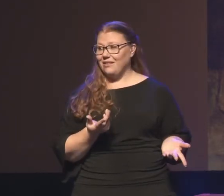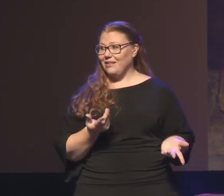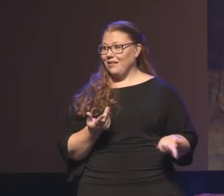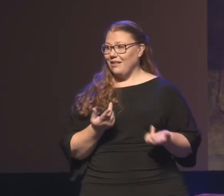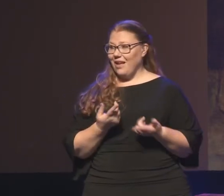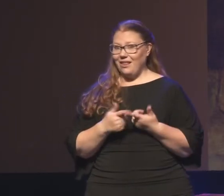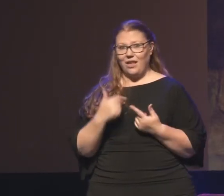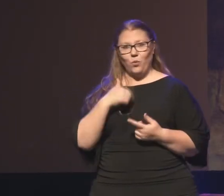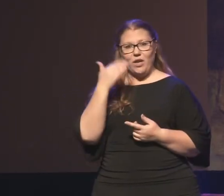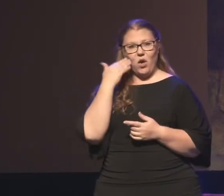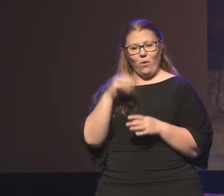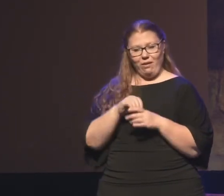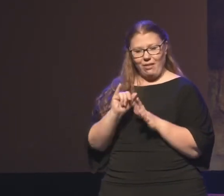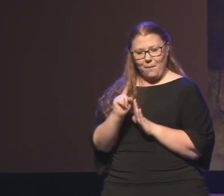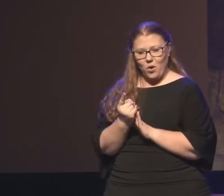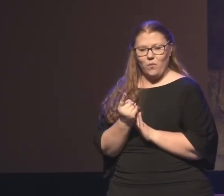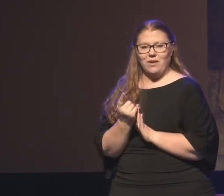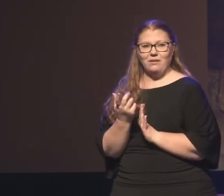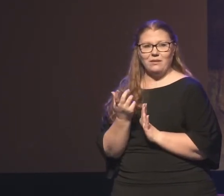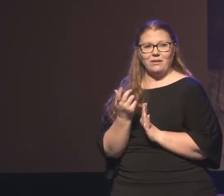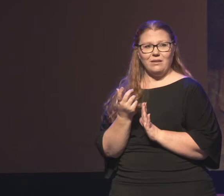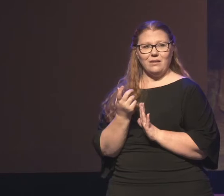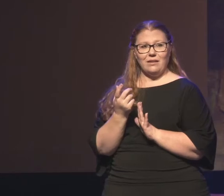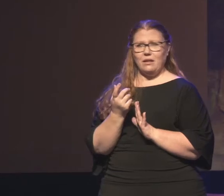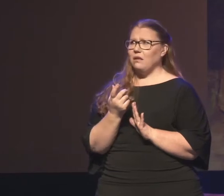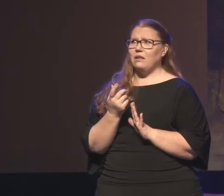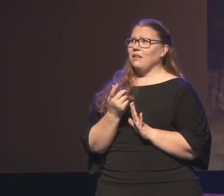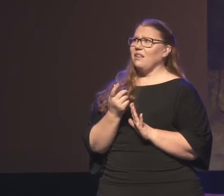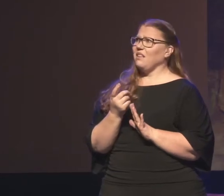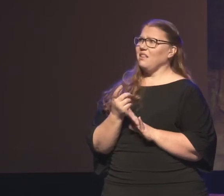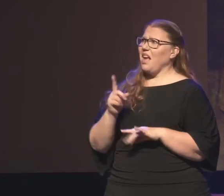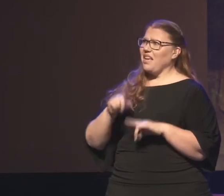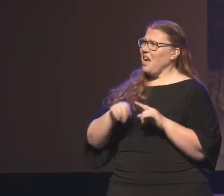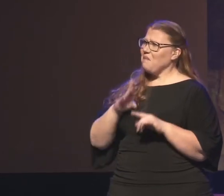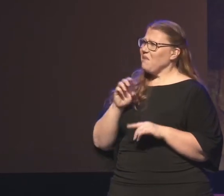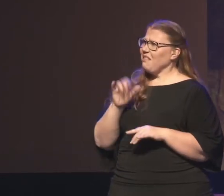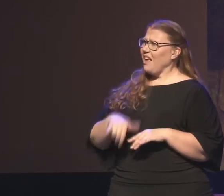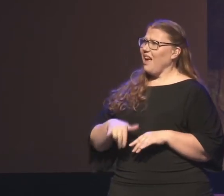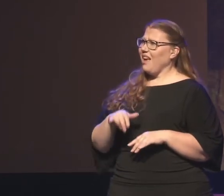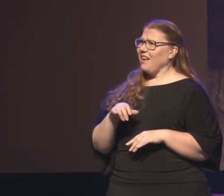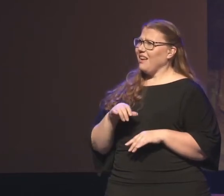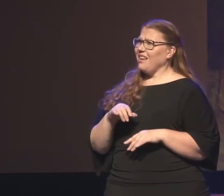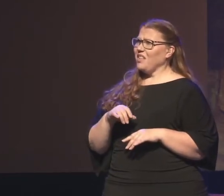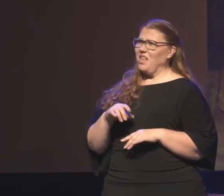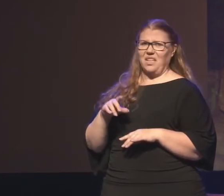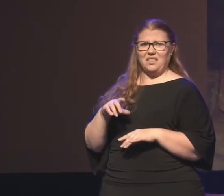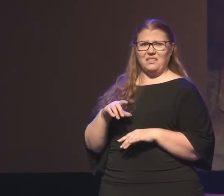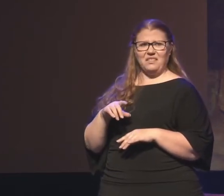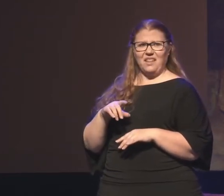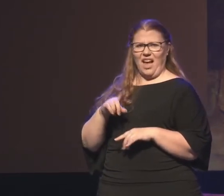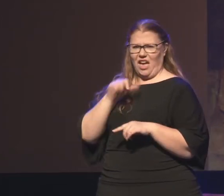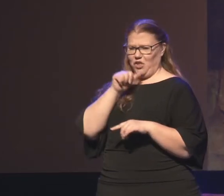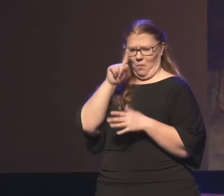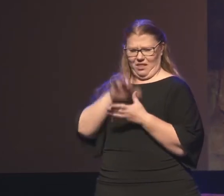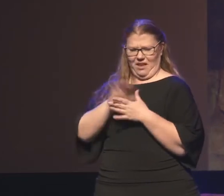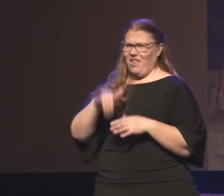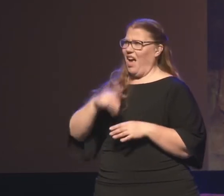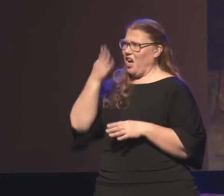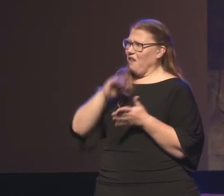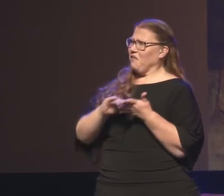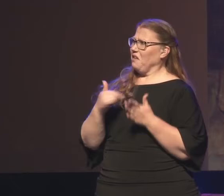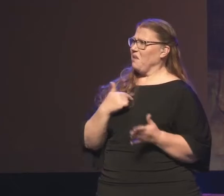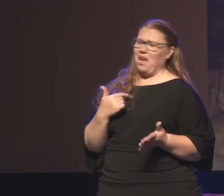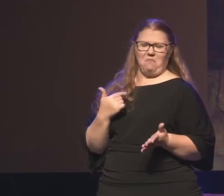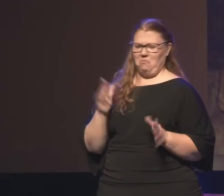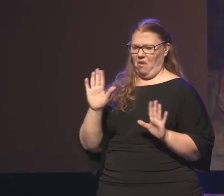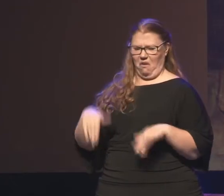And we know in those moments, it can't be. It can't be that good. Really? God's that forgiving? I